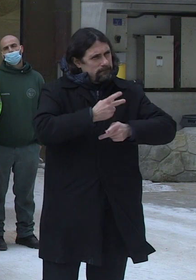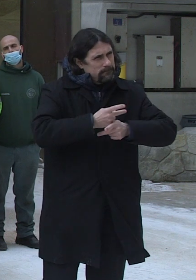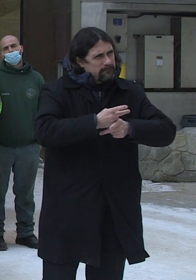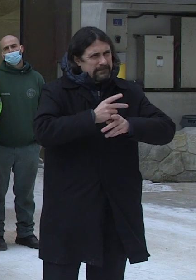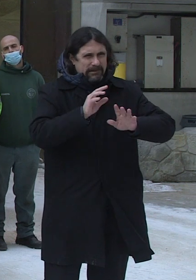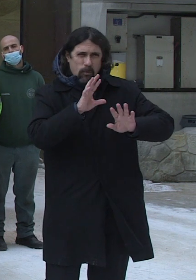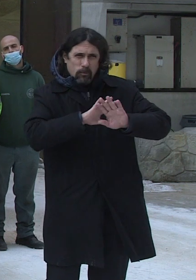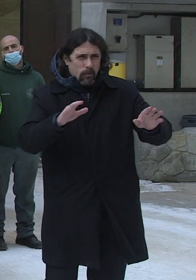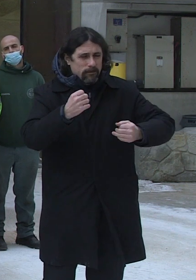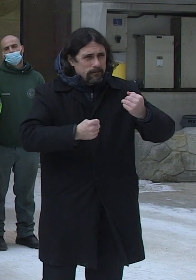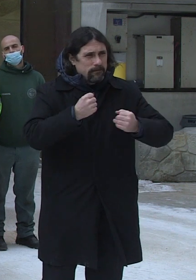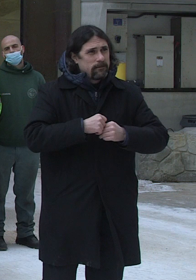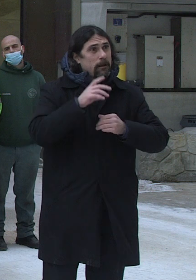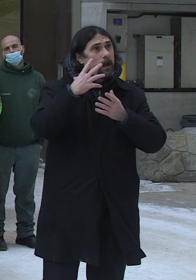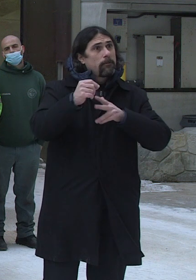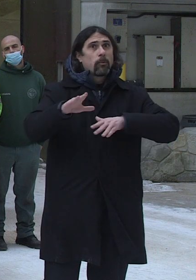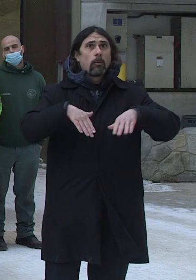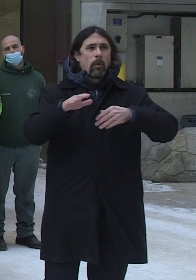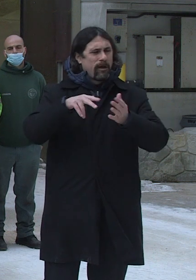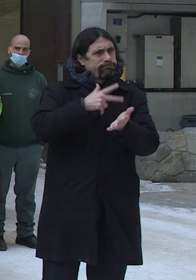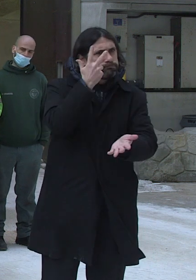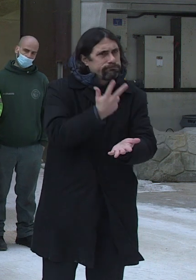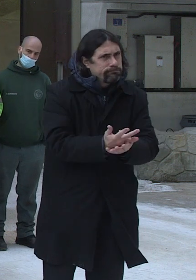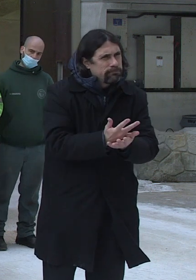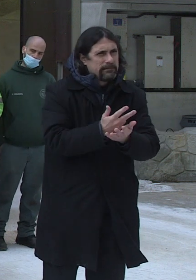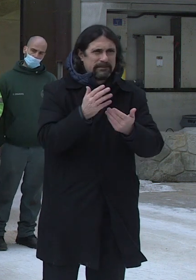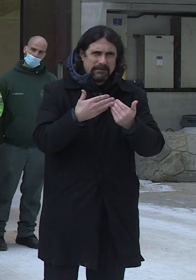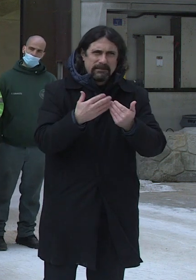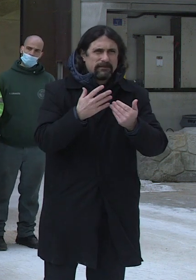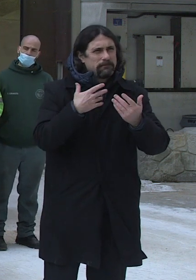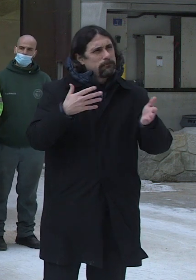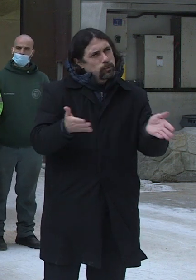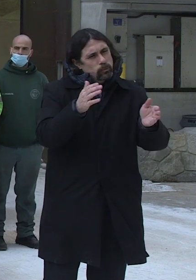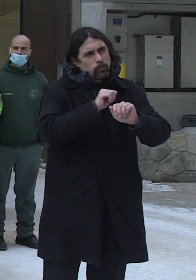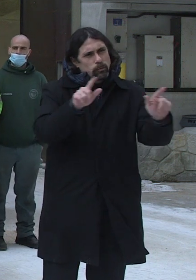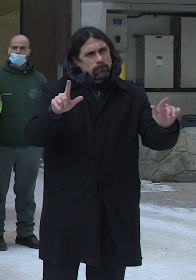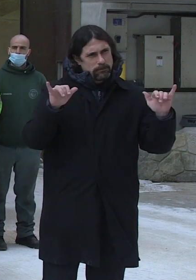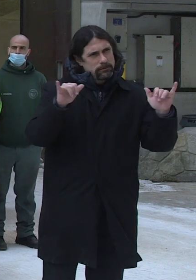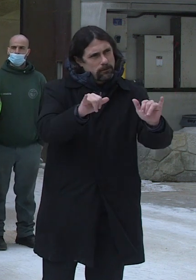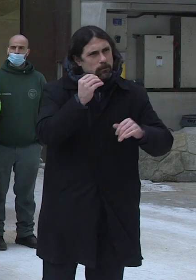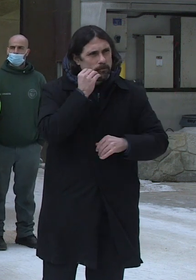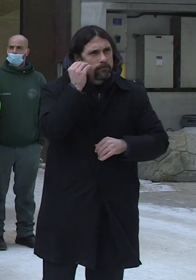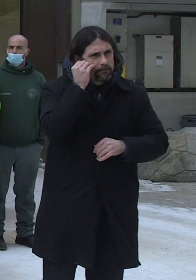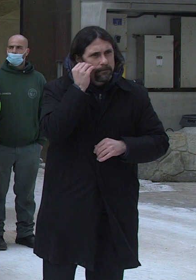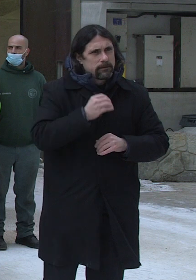home. Do everything you can to stay off the road and let us do our job. Thank you very much. We will begin to take